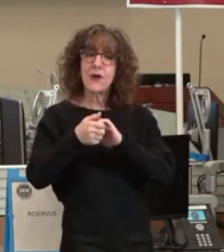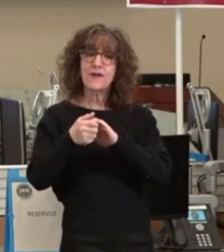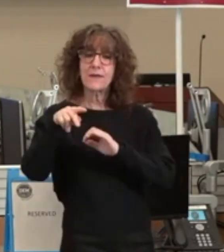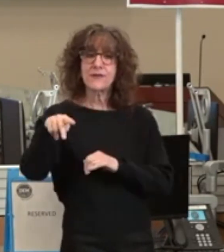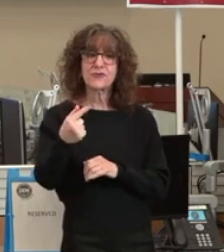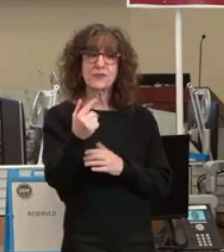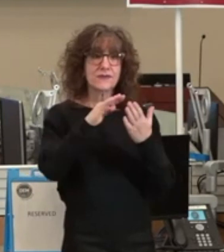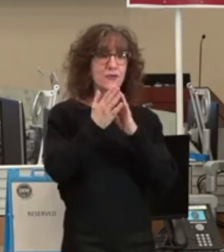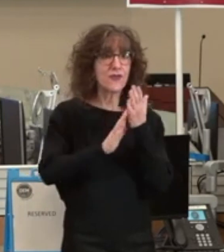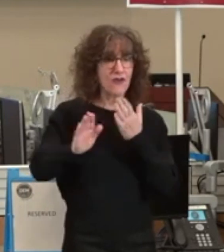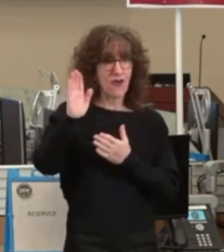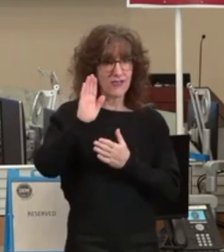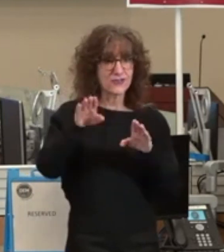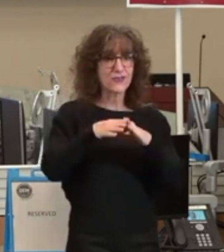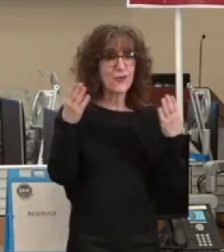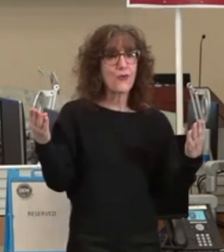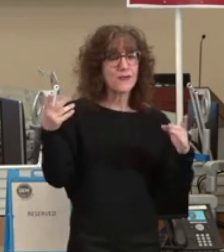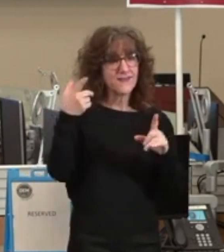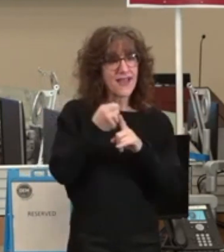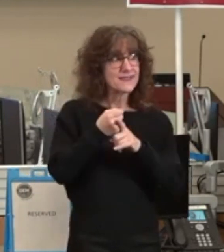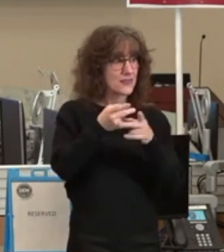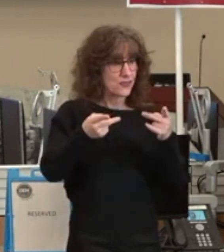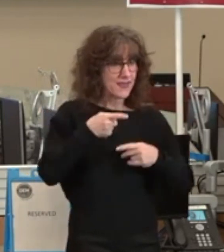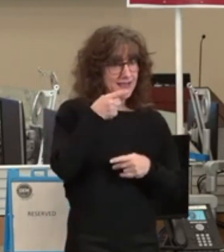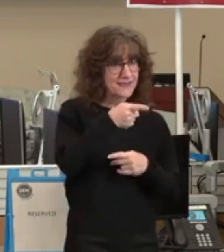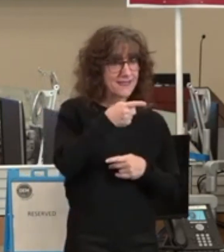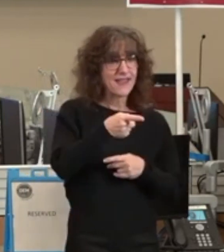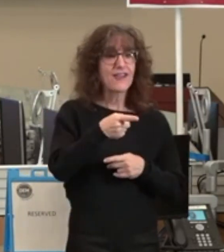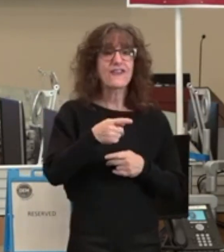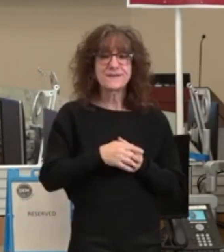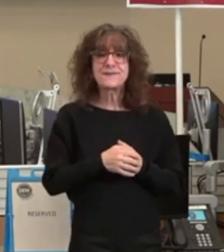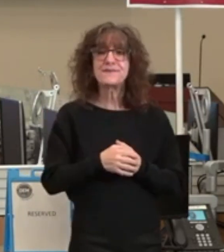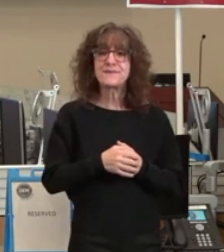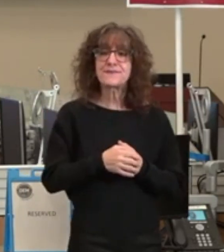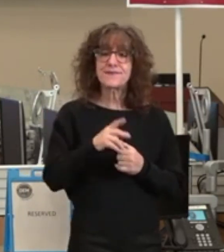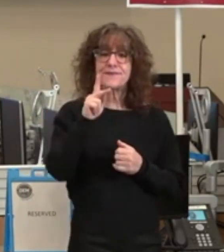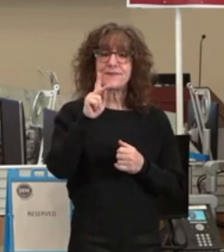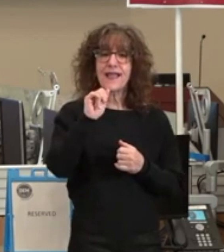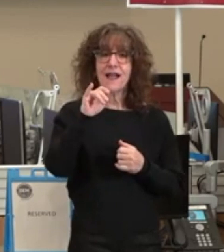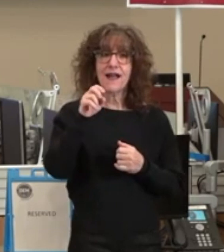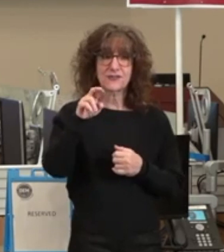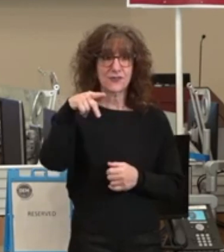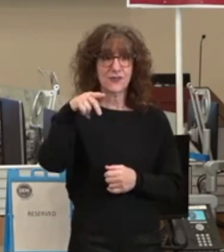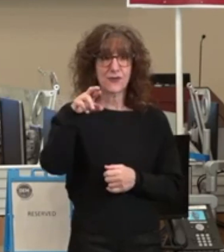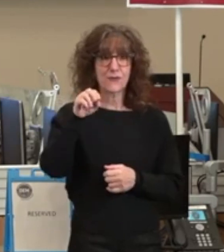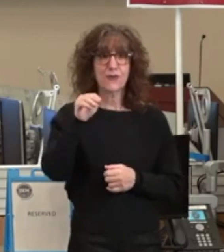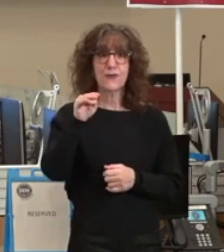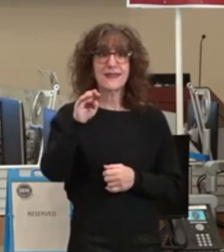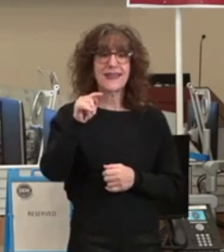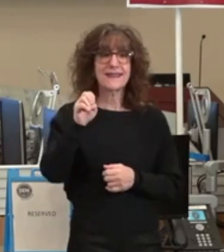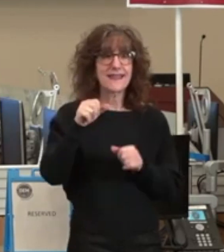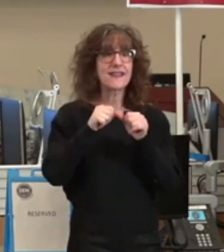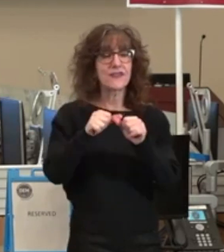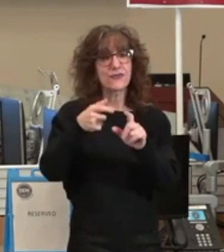Prince George's Community College to open up vaccination sites and vaccinate Prince Georgians. Kaiser Permanente, which continues to also